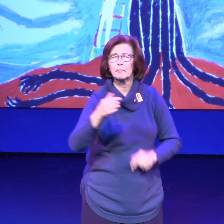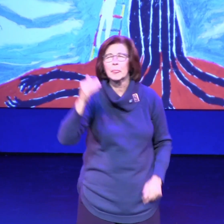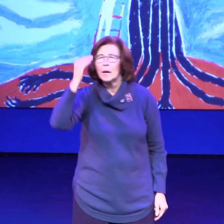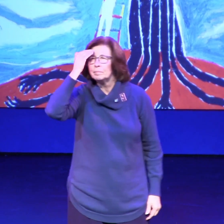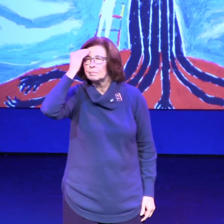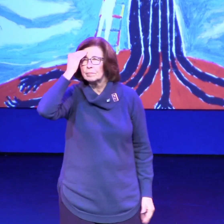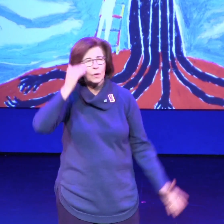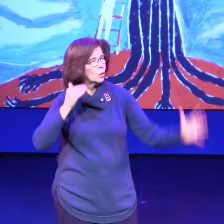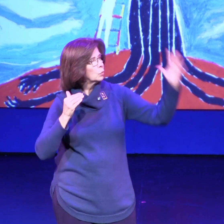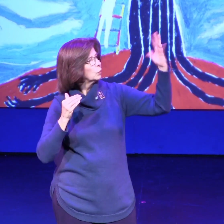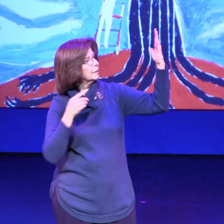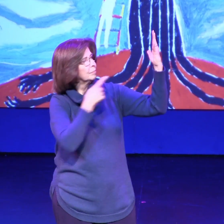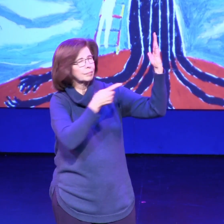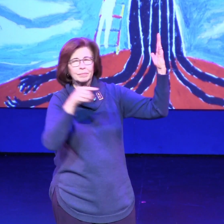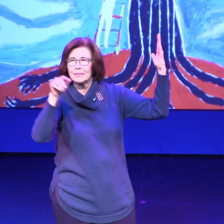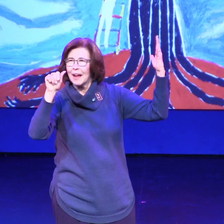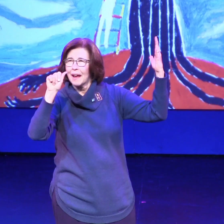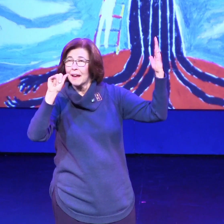for our language survival.